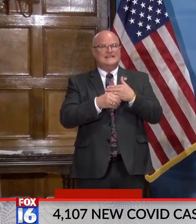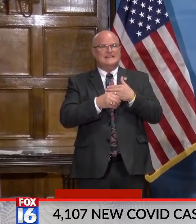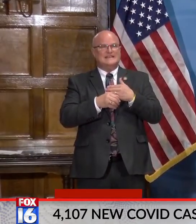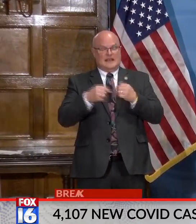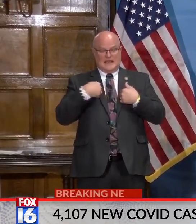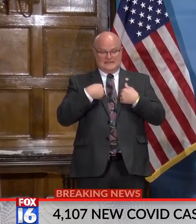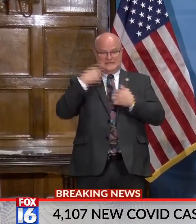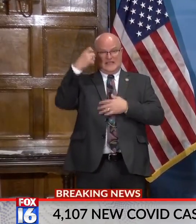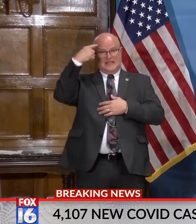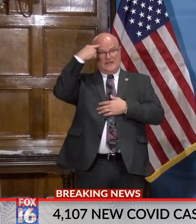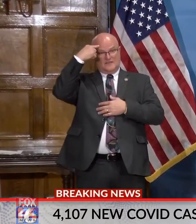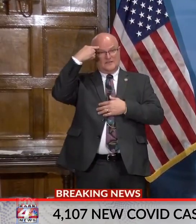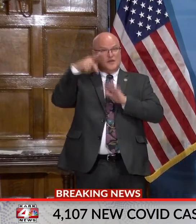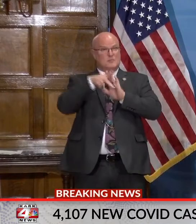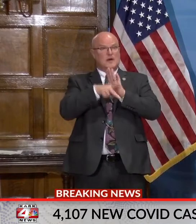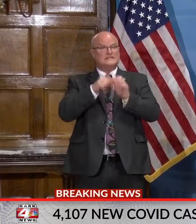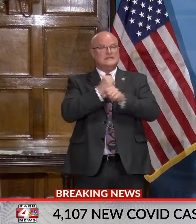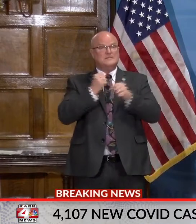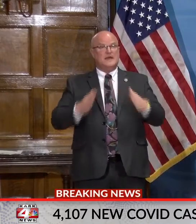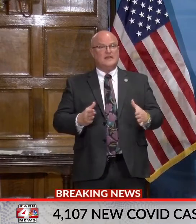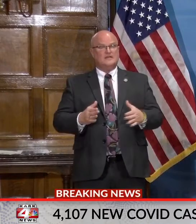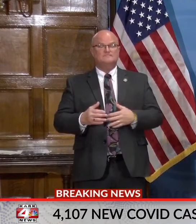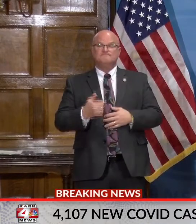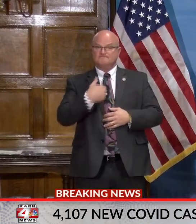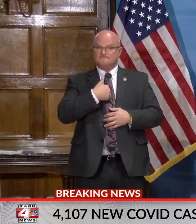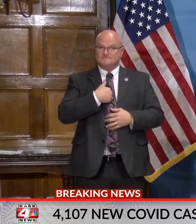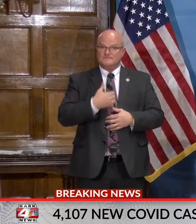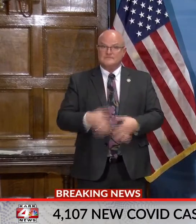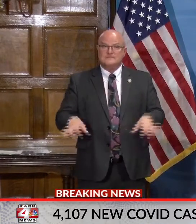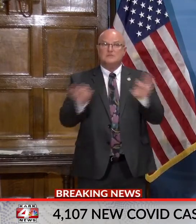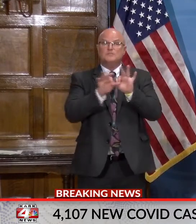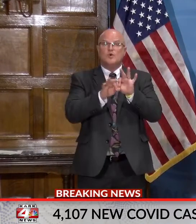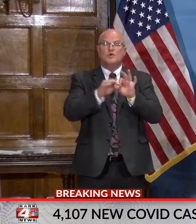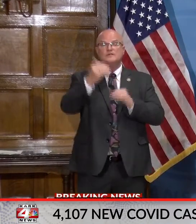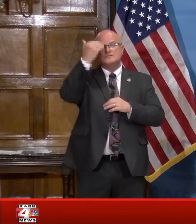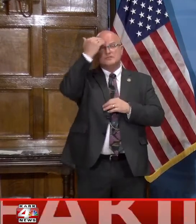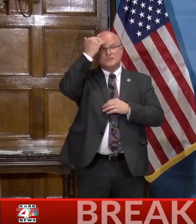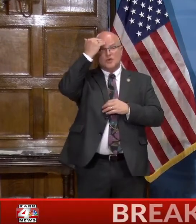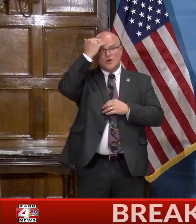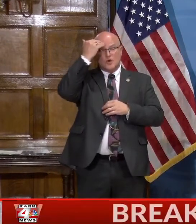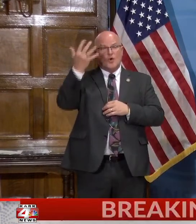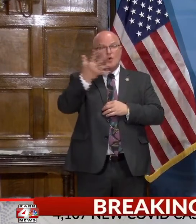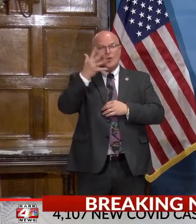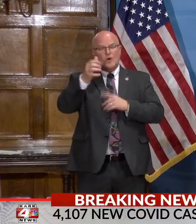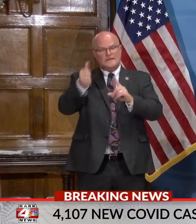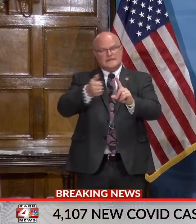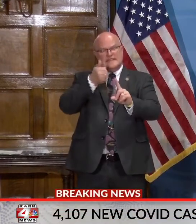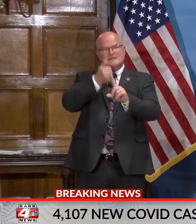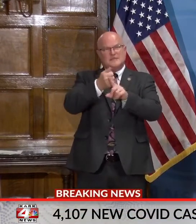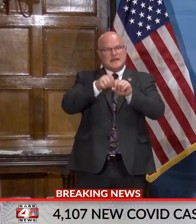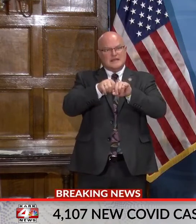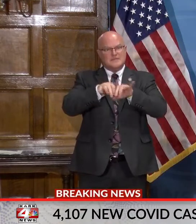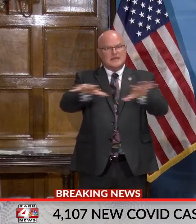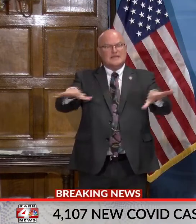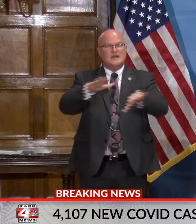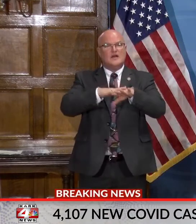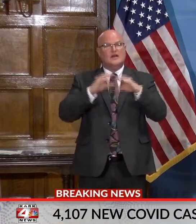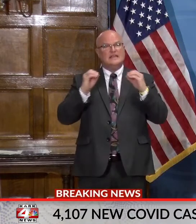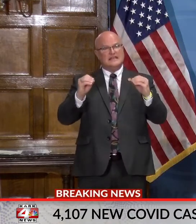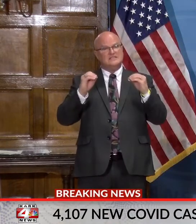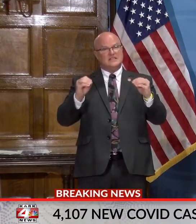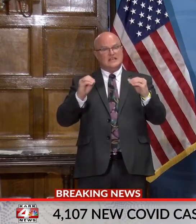governor, as a policymaker, to me it's important to know what the impact of the pandemic has been on education